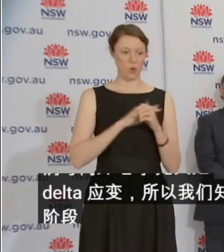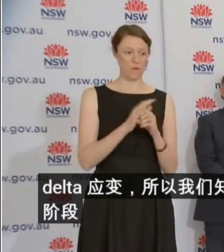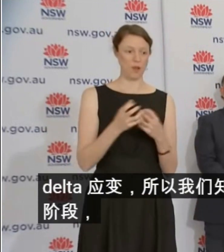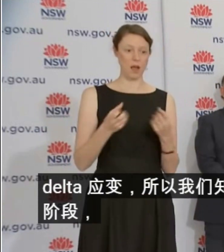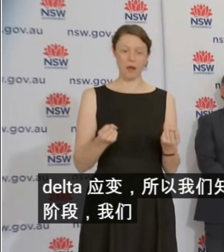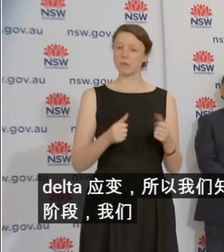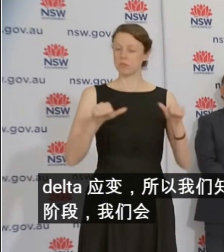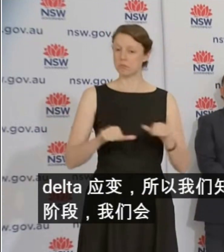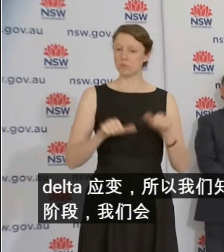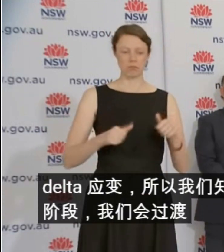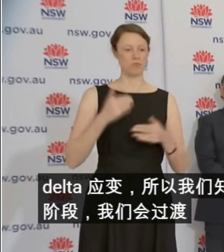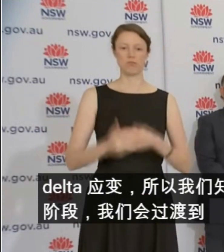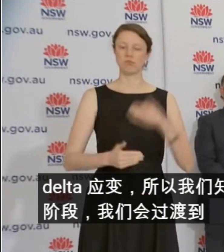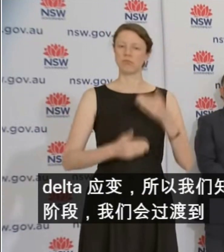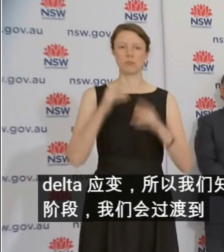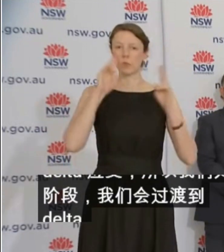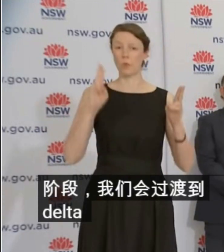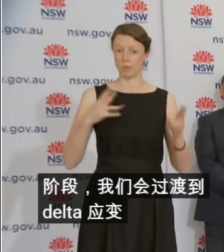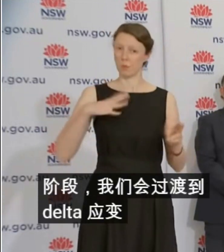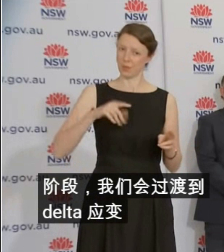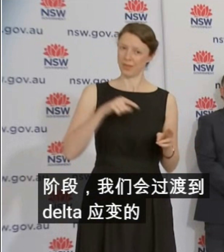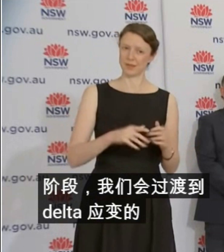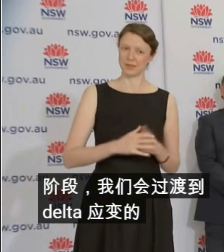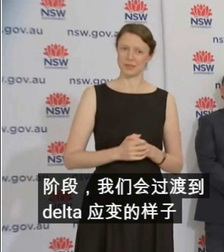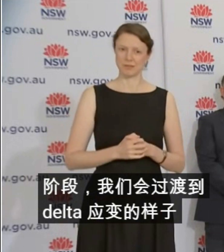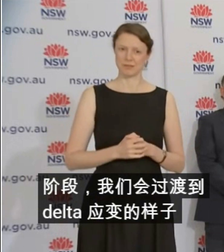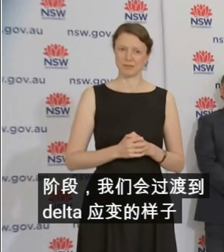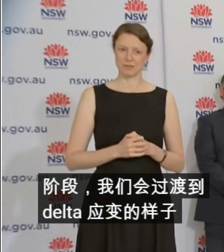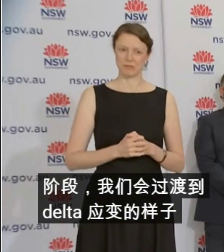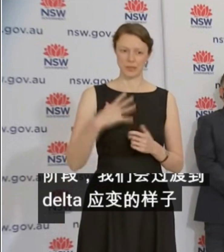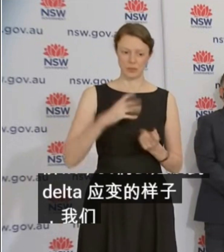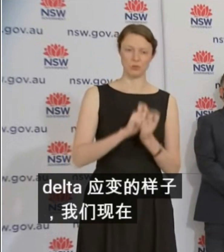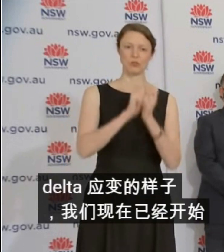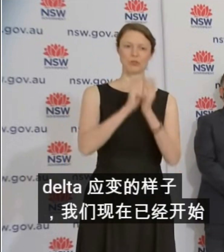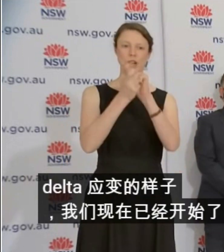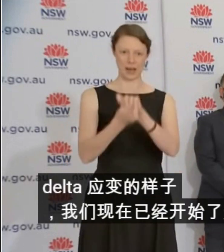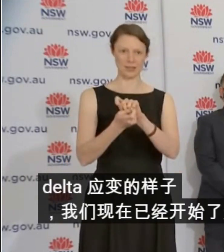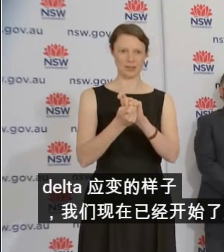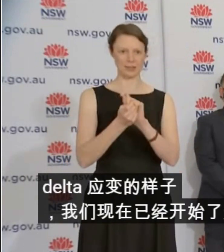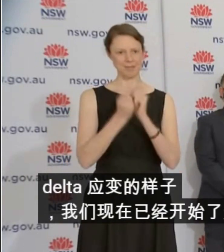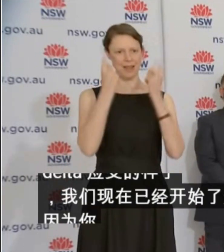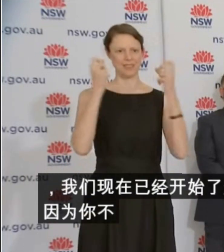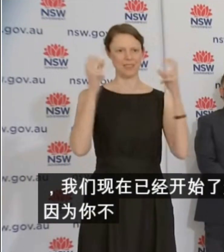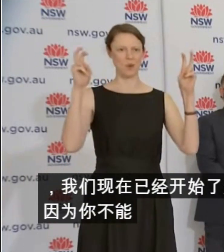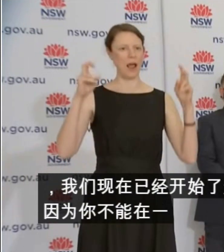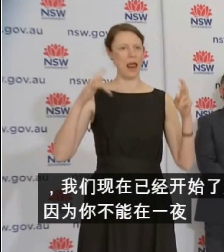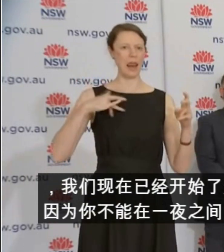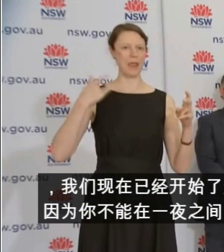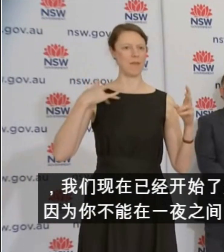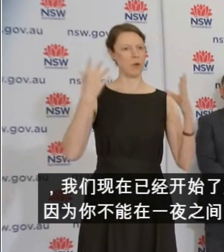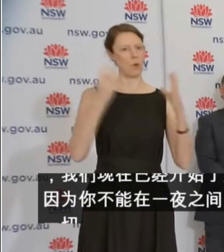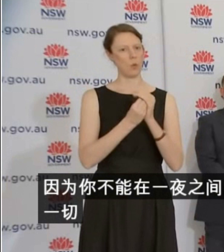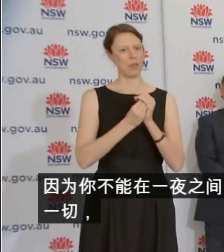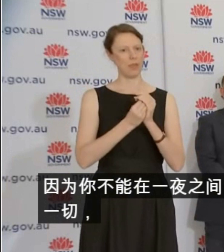that stage we would have transitioned to what living with the Delta strain looks like. And we've started that process now, because you can't